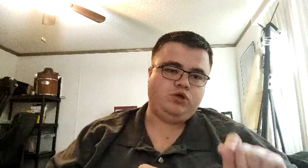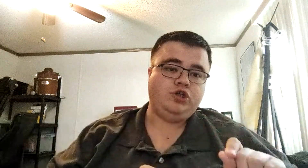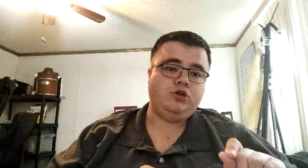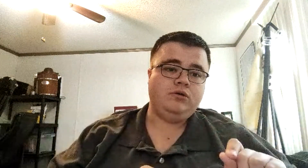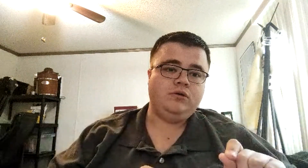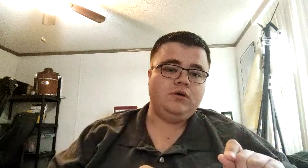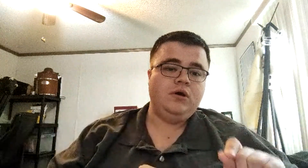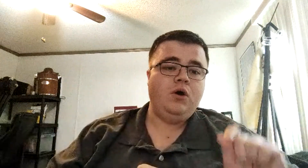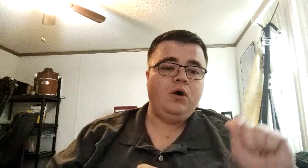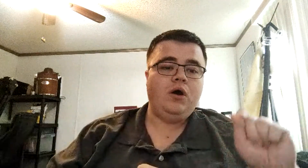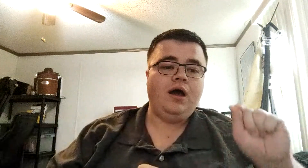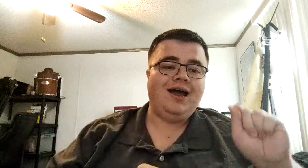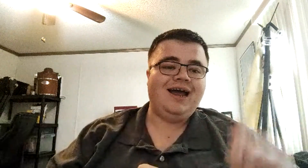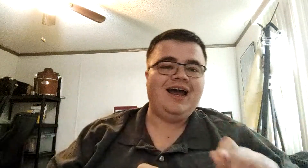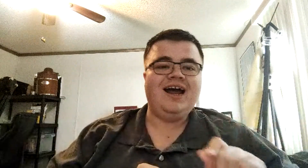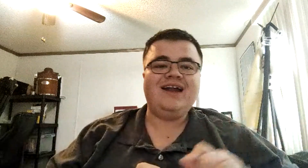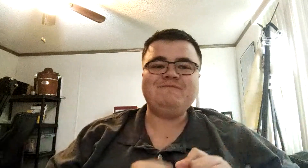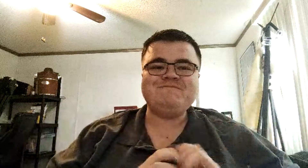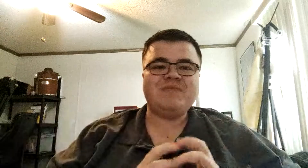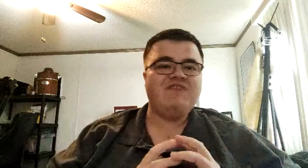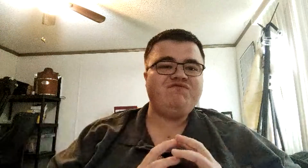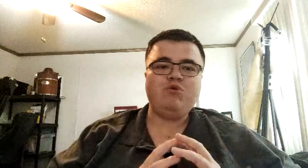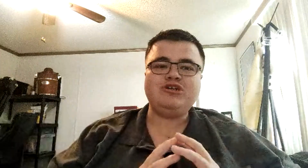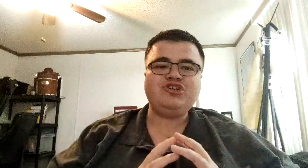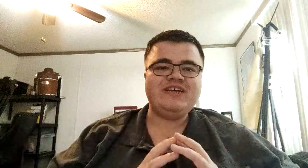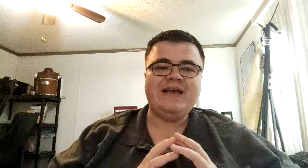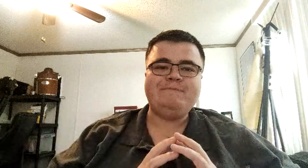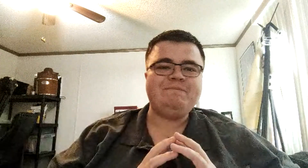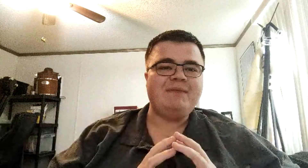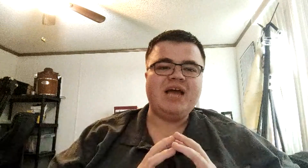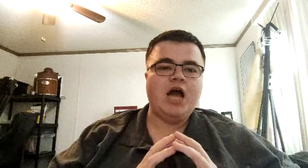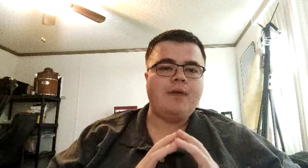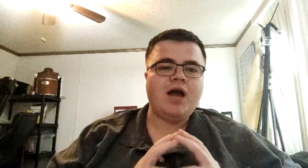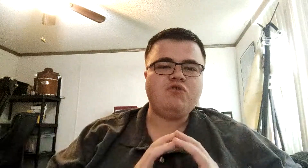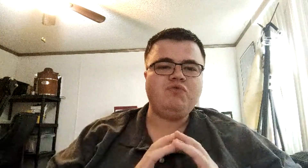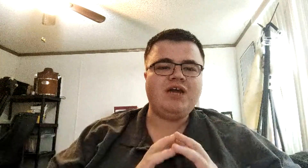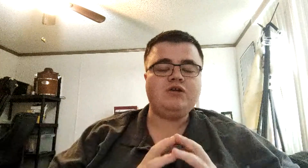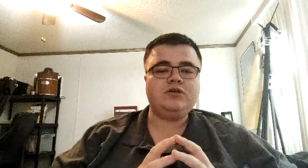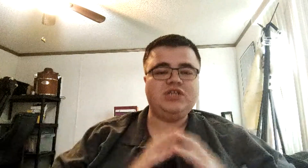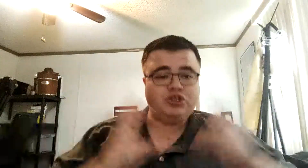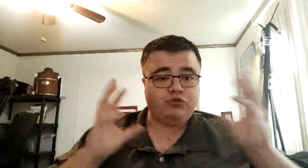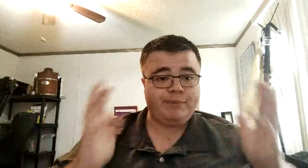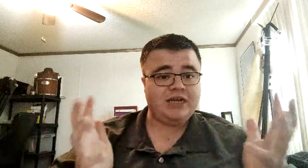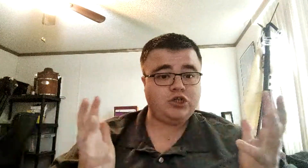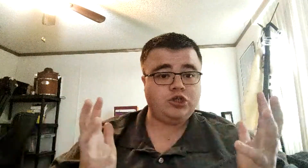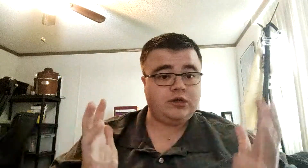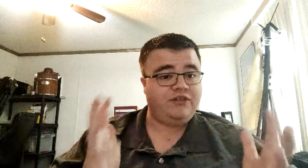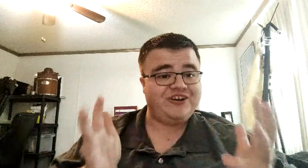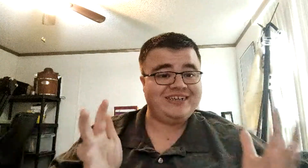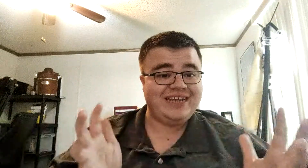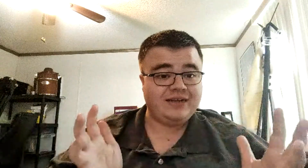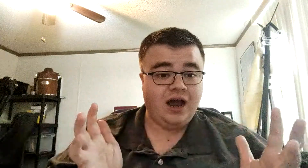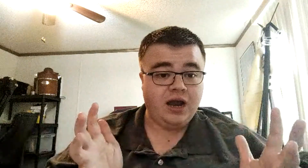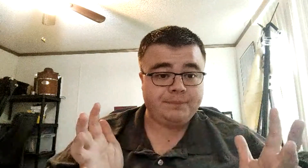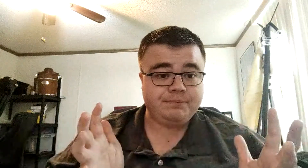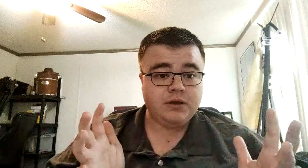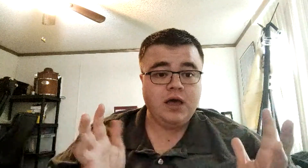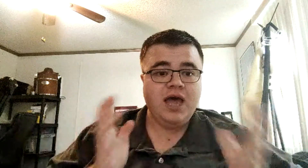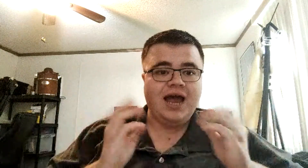language. And unfortunately, it became a greater discrimination at that time.